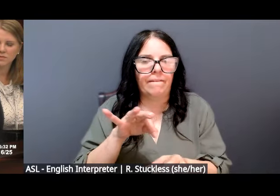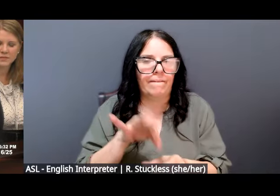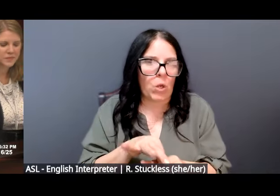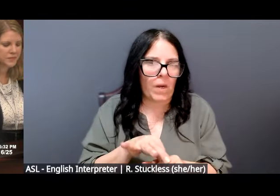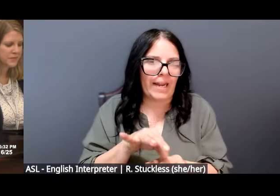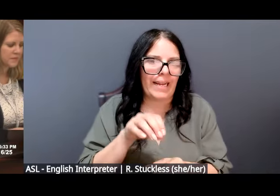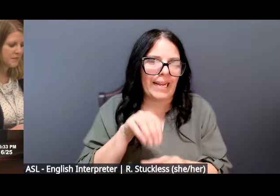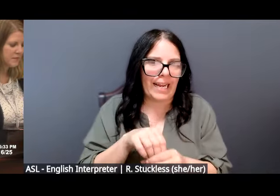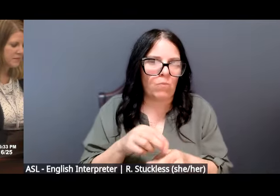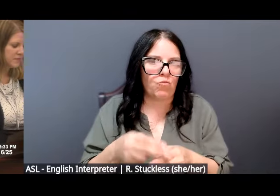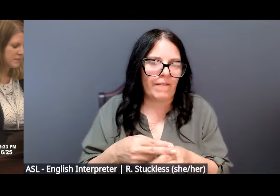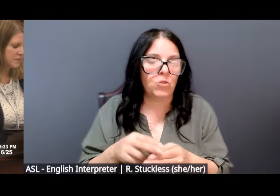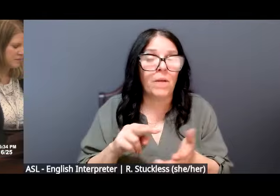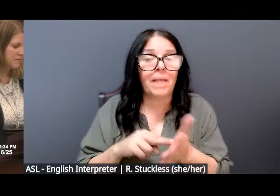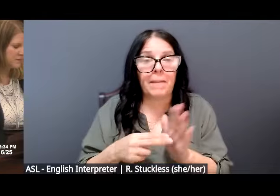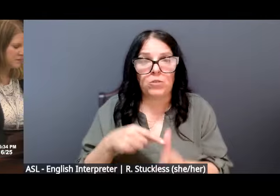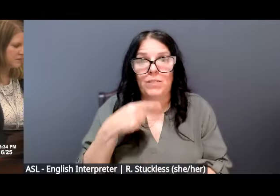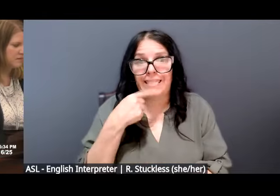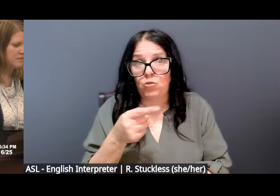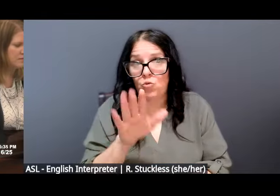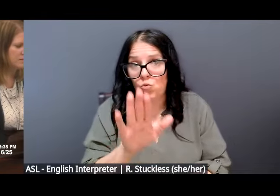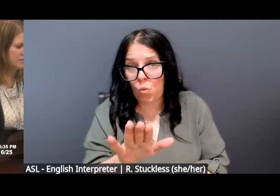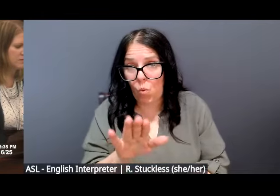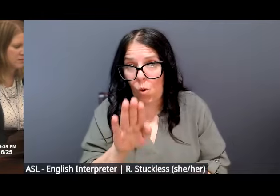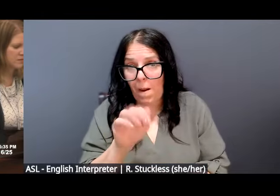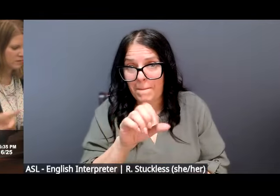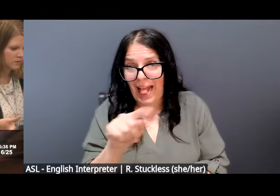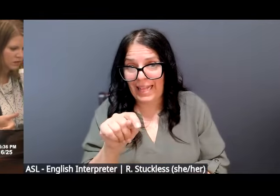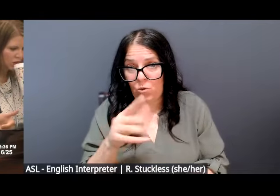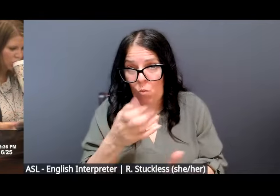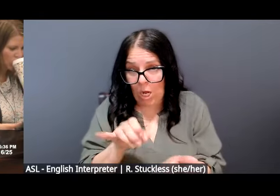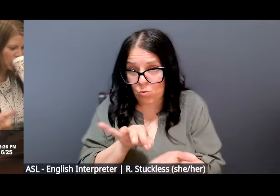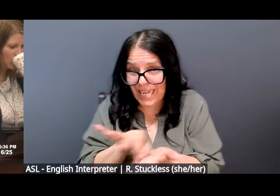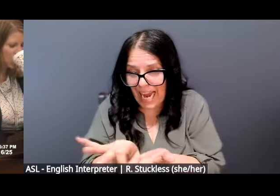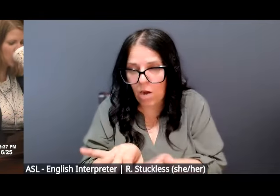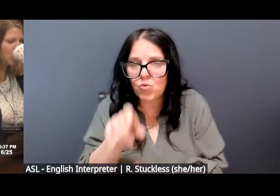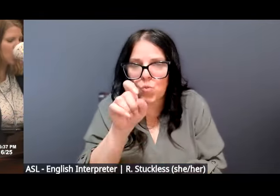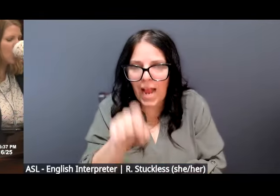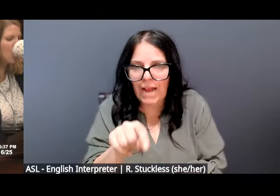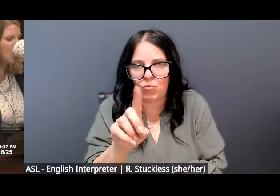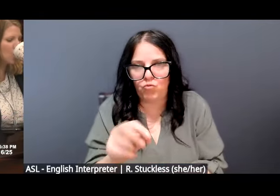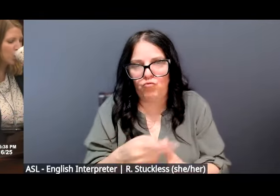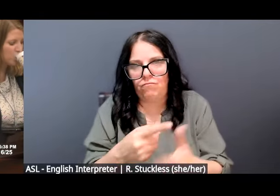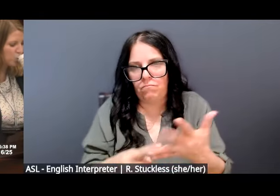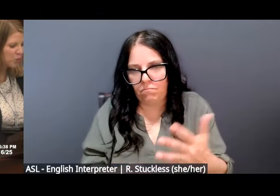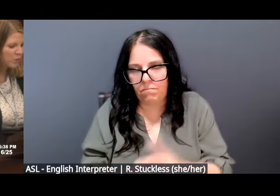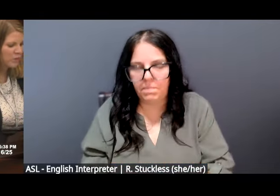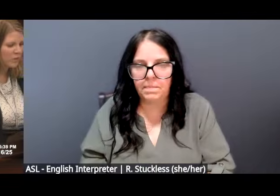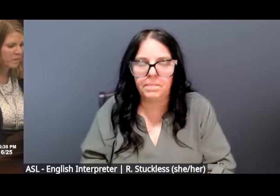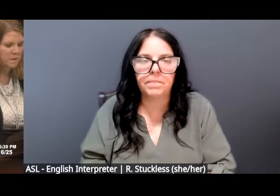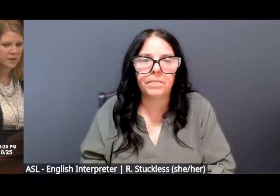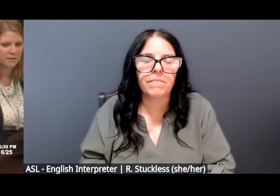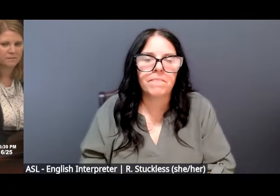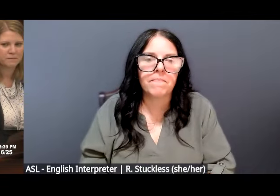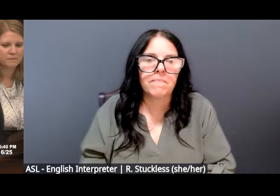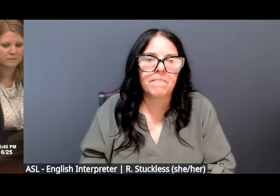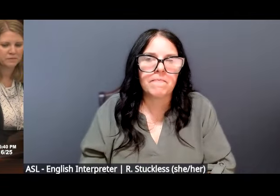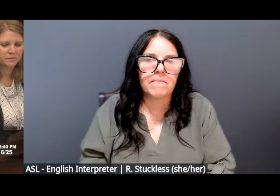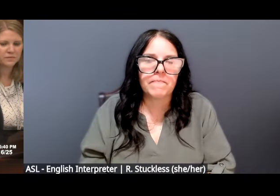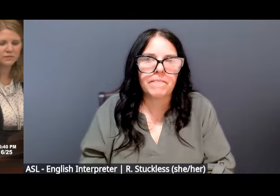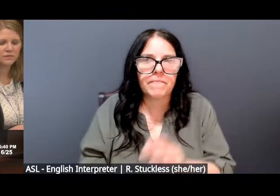the voter, in order for your ballot to count, these are the steps that you're going to have to take. As far as